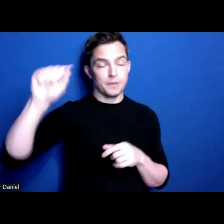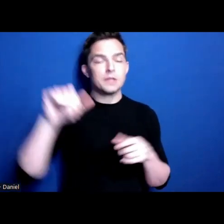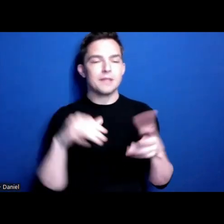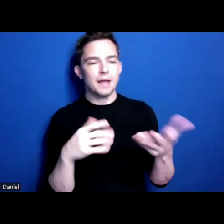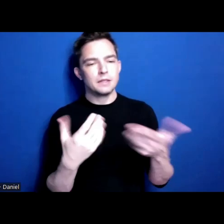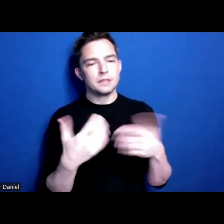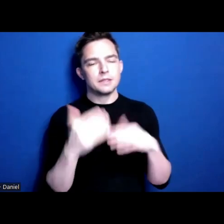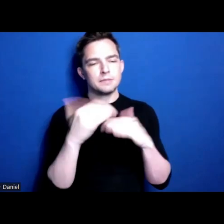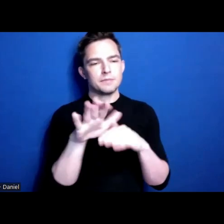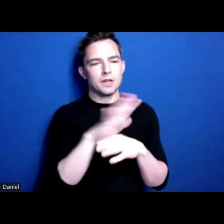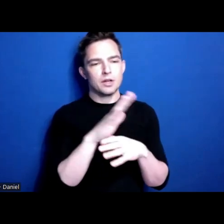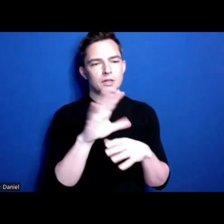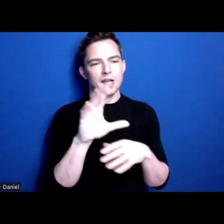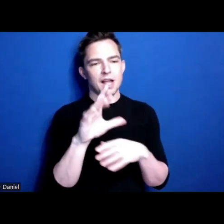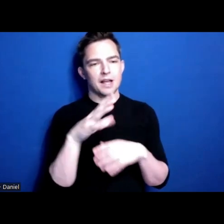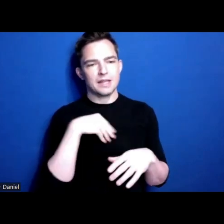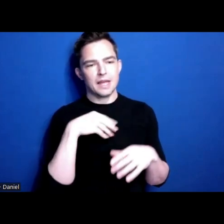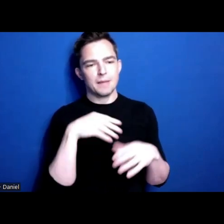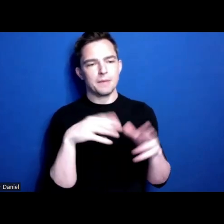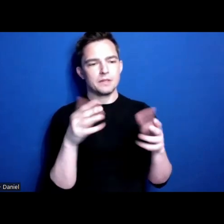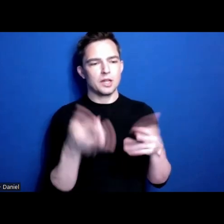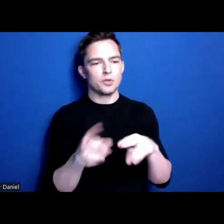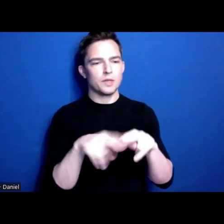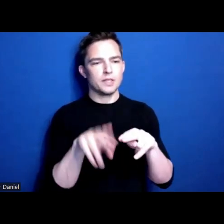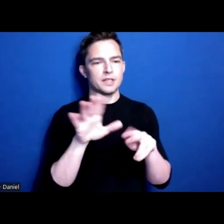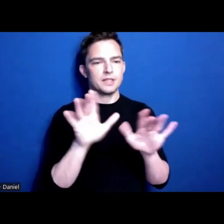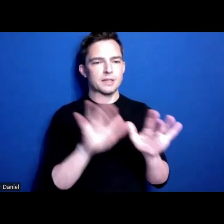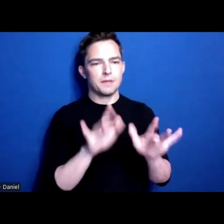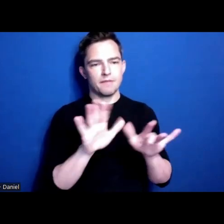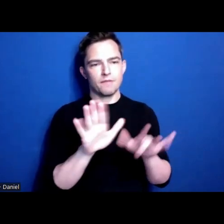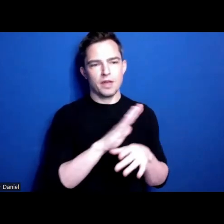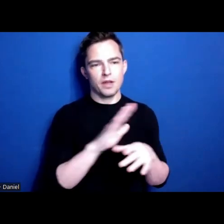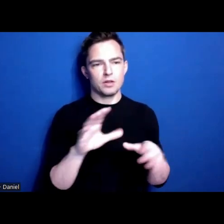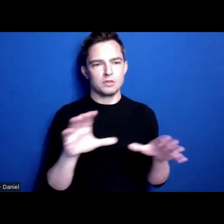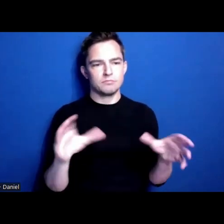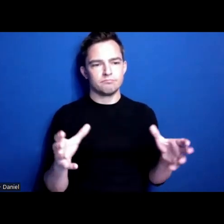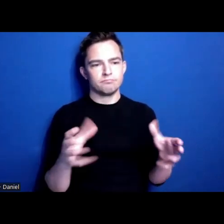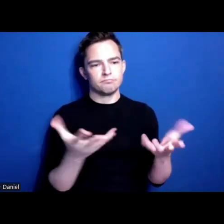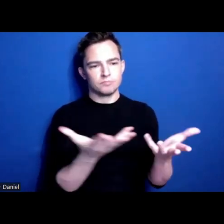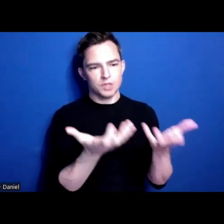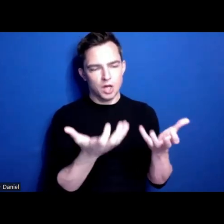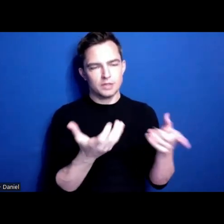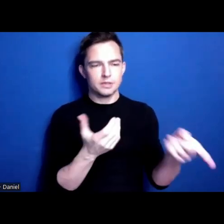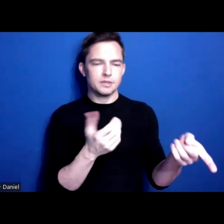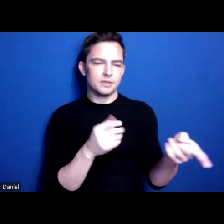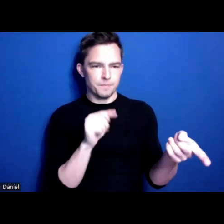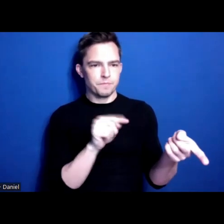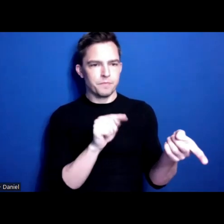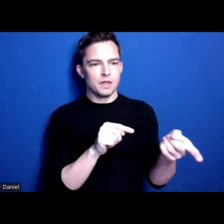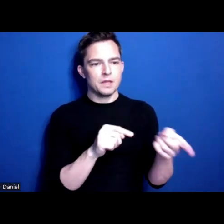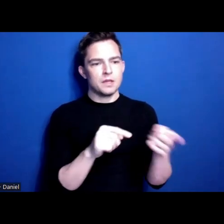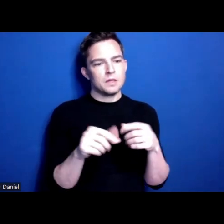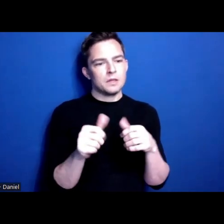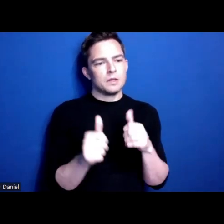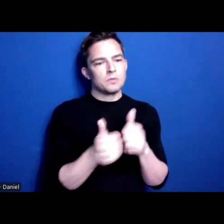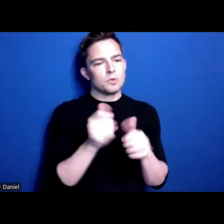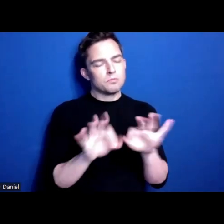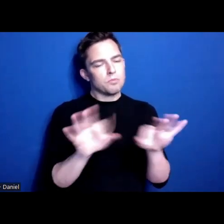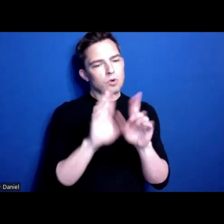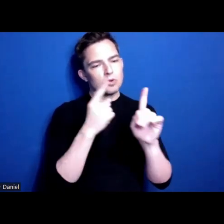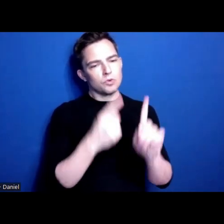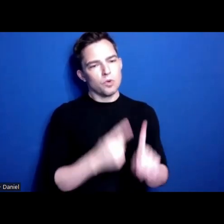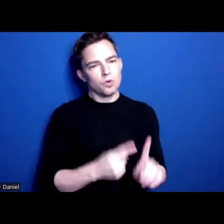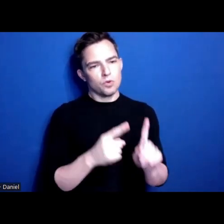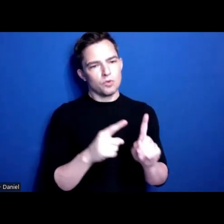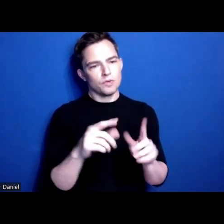and increasing sympathy for their cause, the most important goal of counterinsurgency is the,